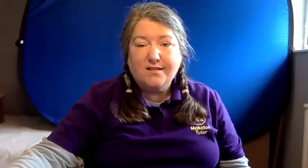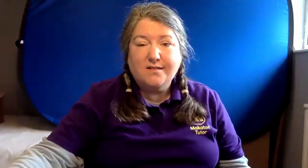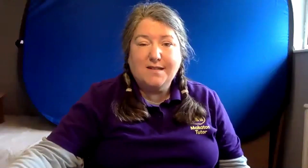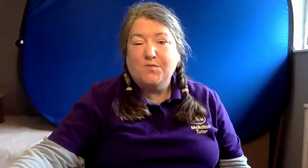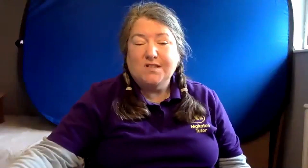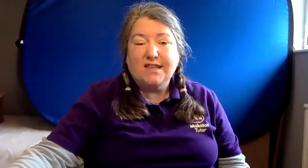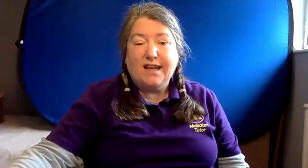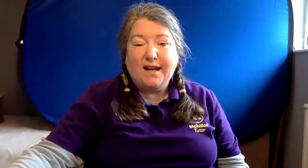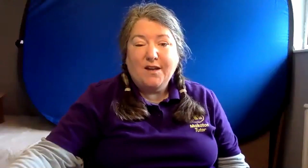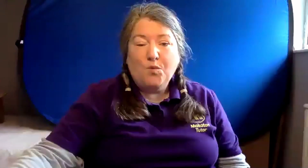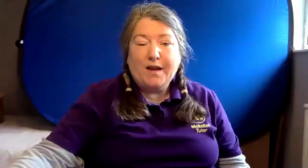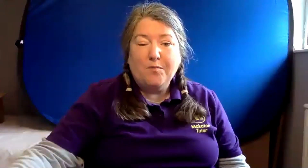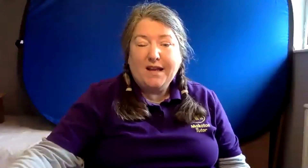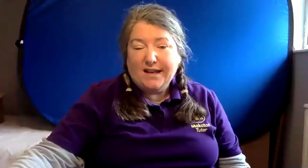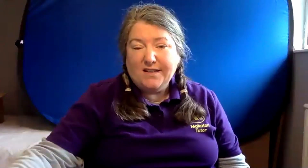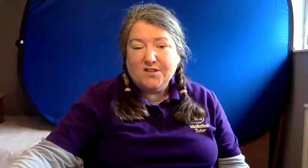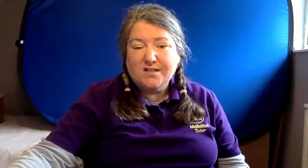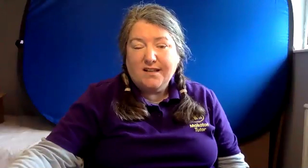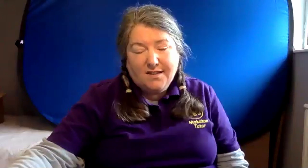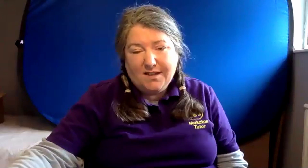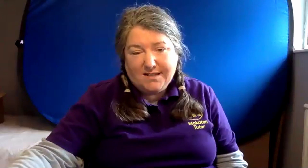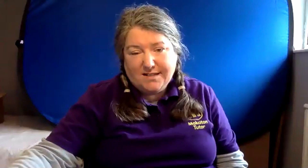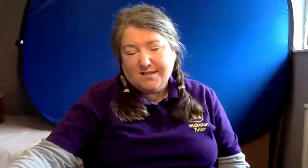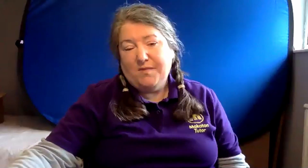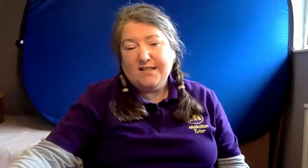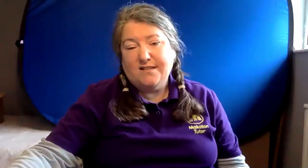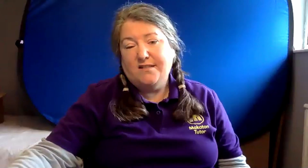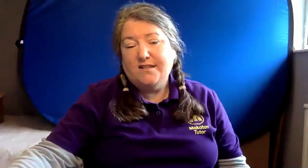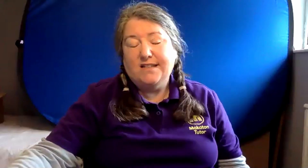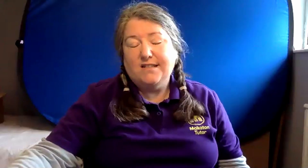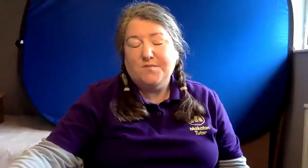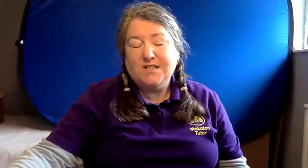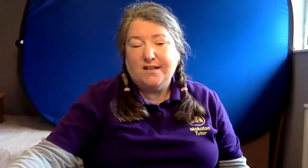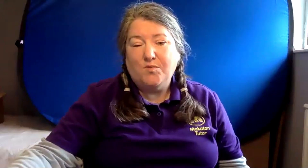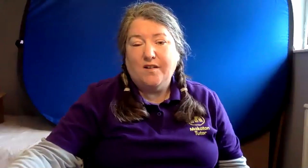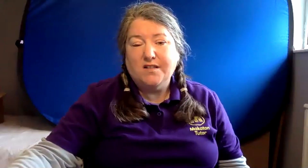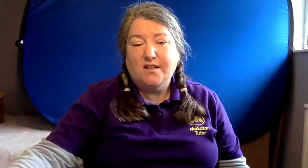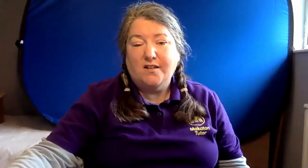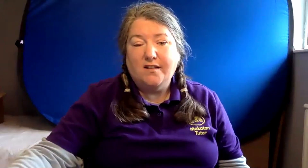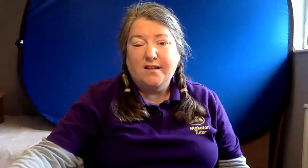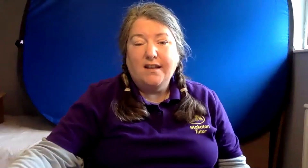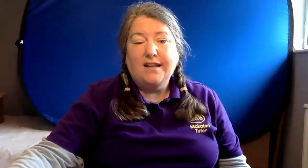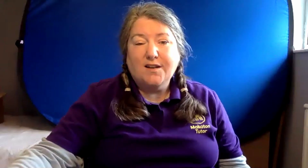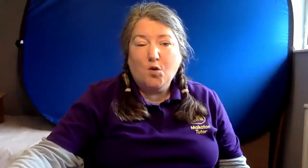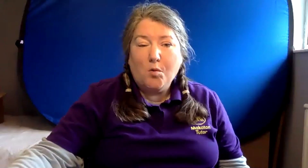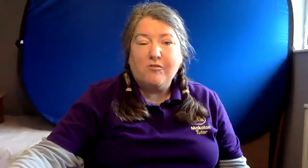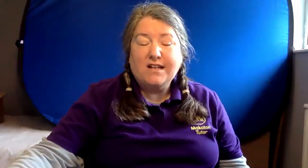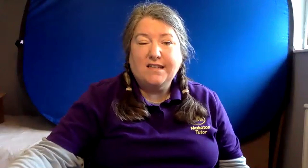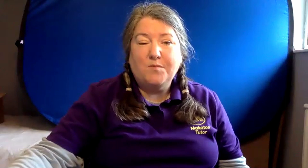and symbols in there without making it just, this is some lessons, this is some signs we're going to learn. It's incorporating them